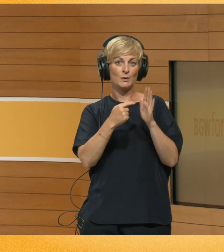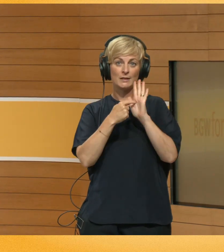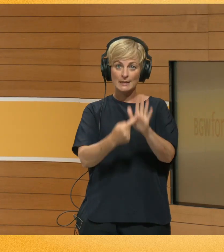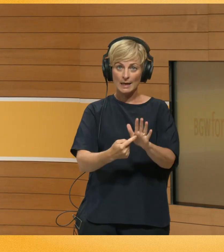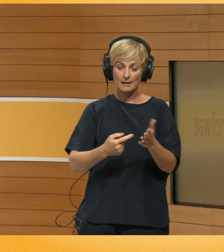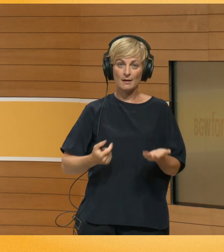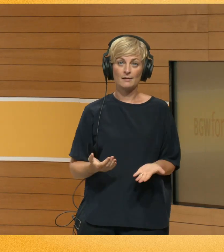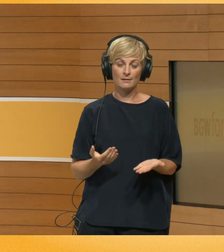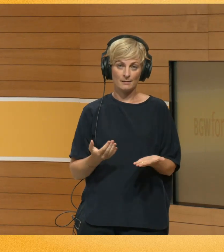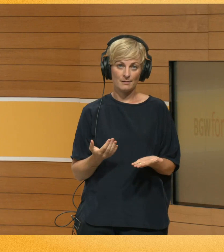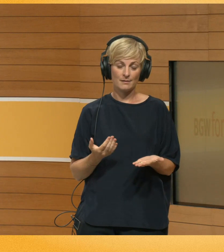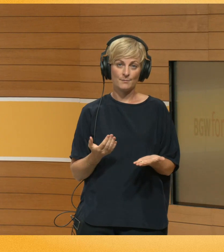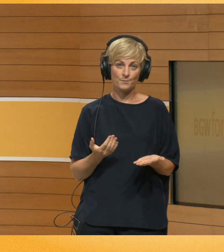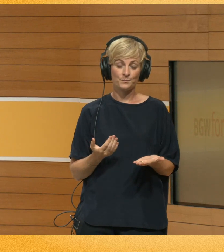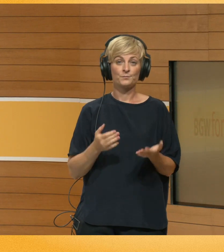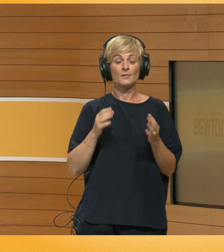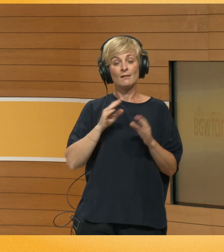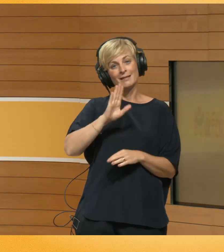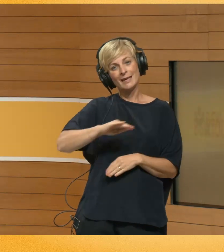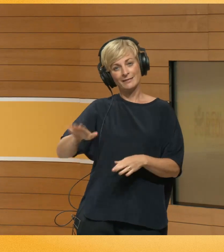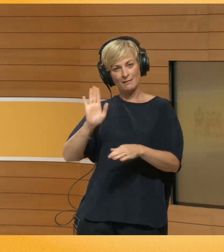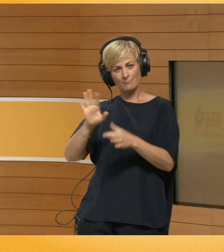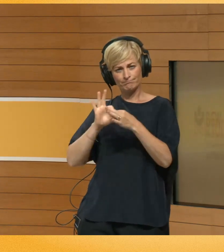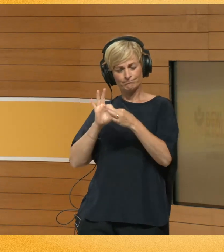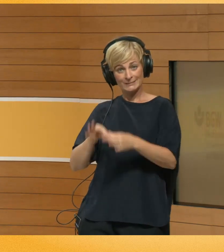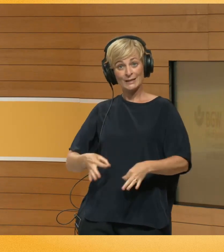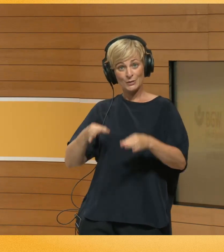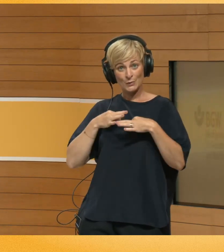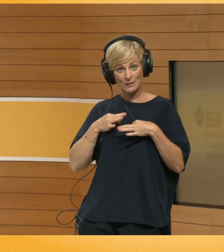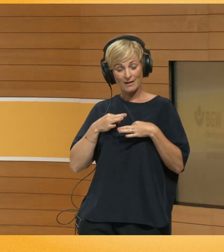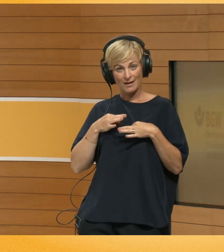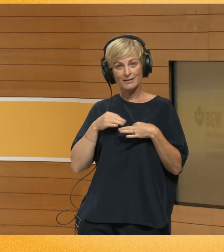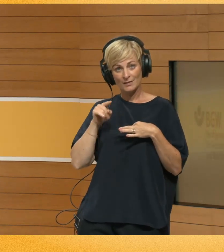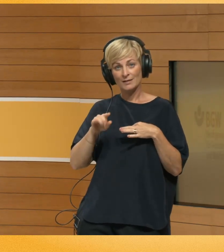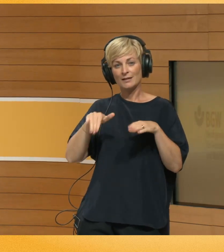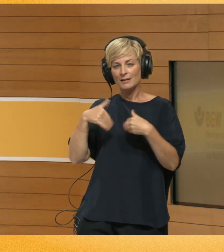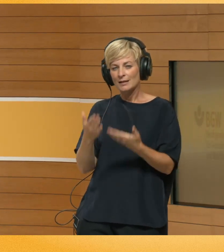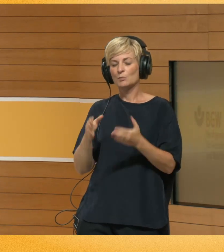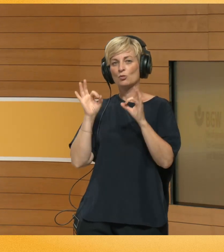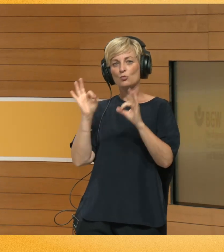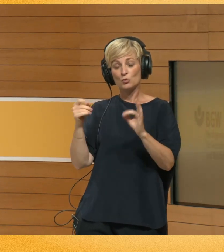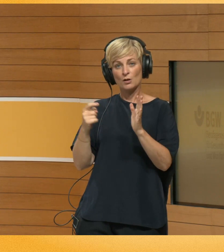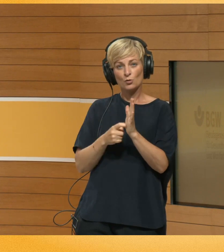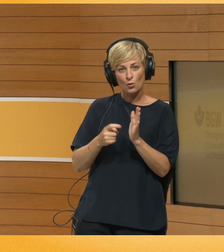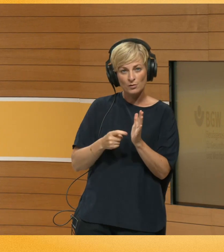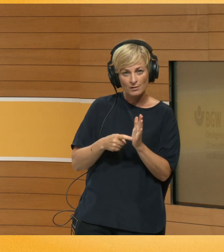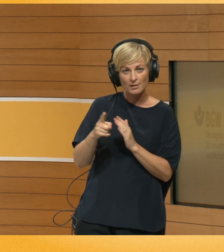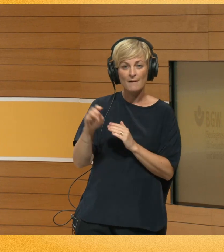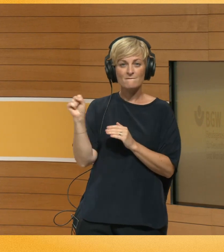well-being, there is reasons behind this. You know, we need to understand that the first 3 years of life are critical, and